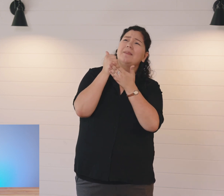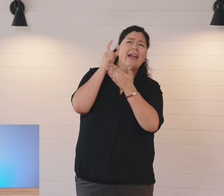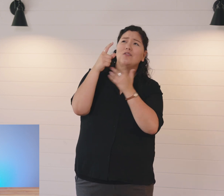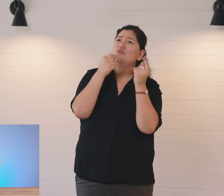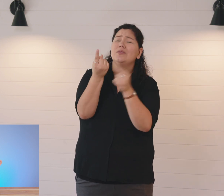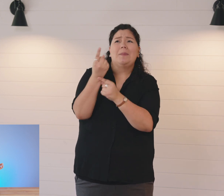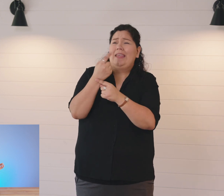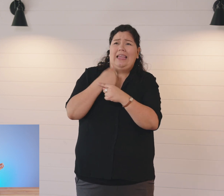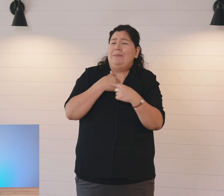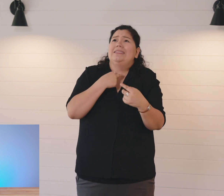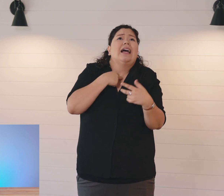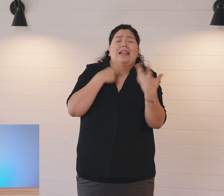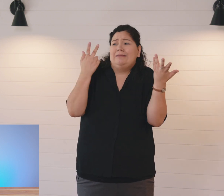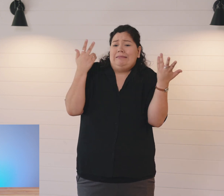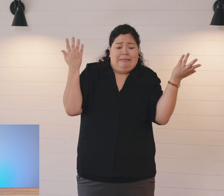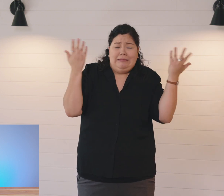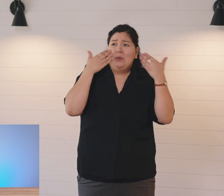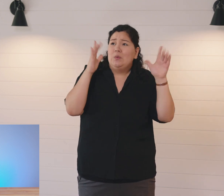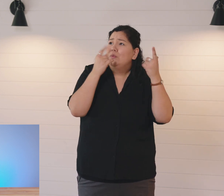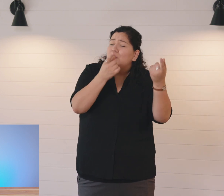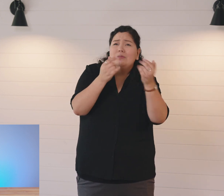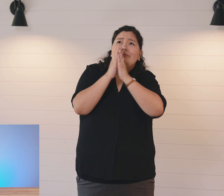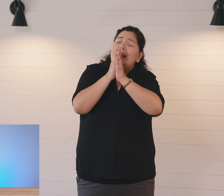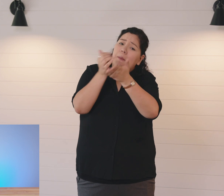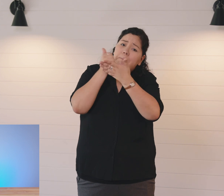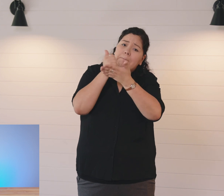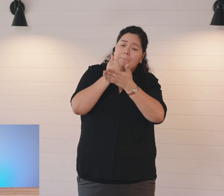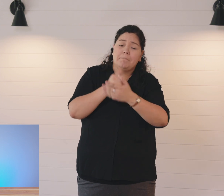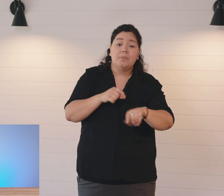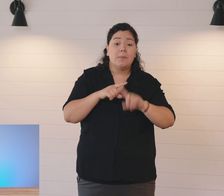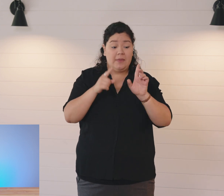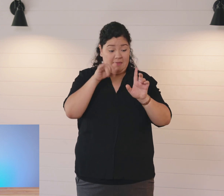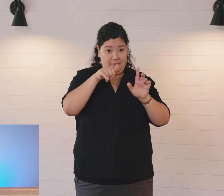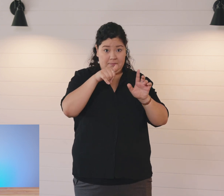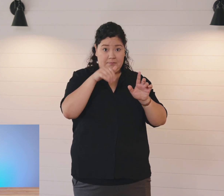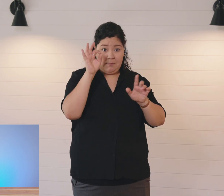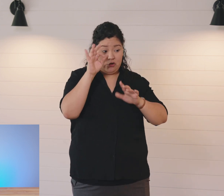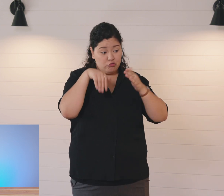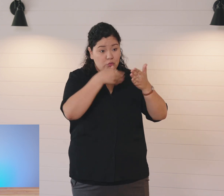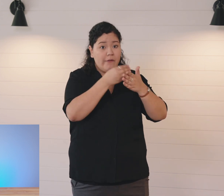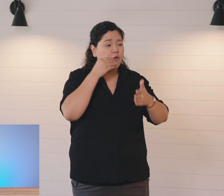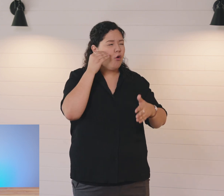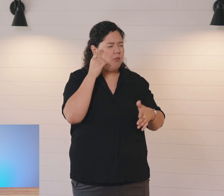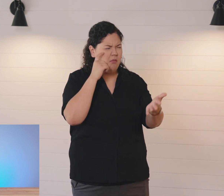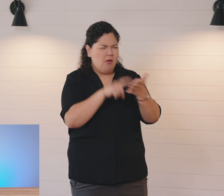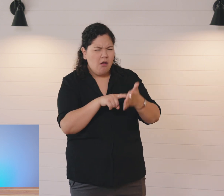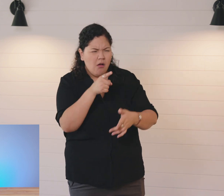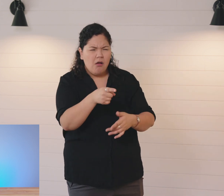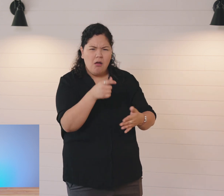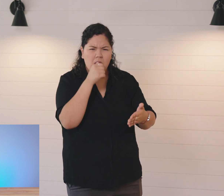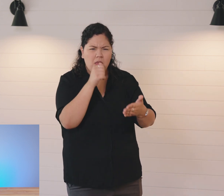something. You have to do something. He arrived home, noticed that there was something sticking out from the